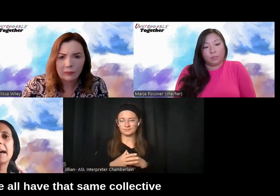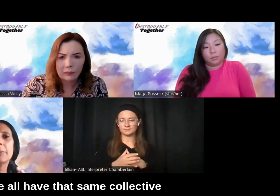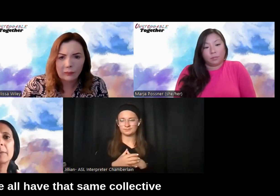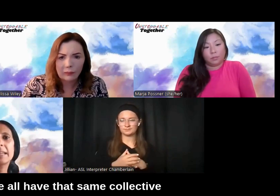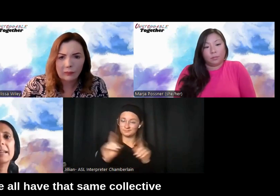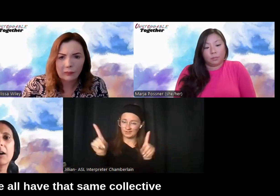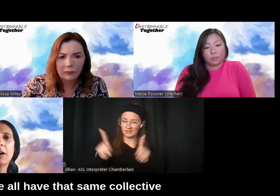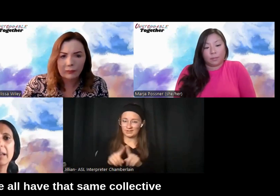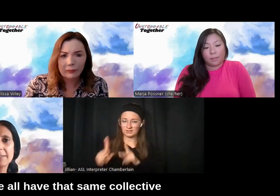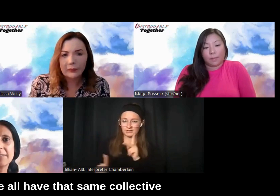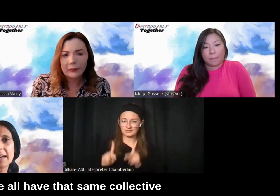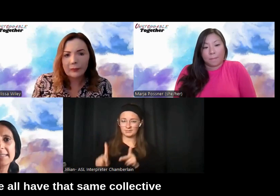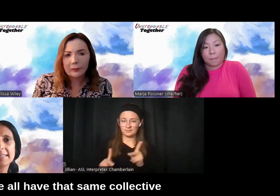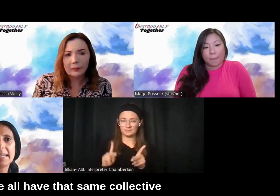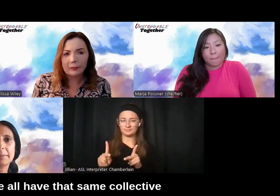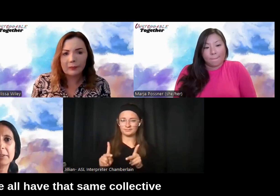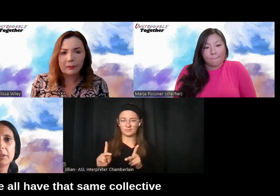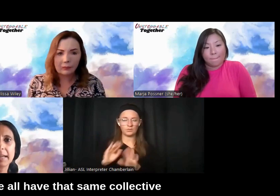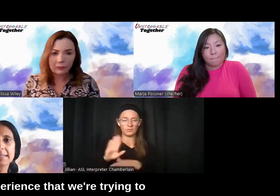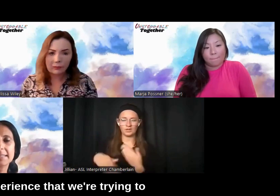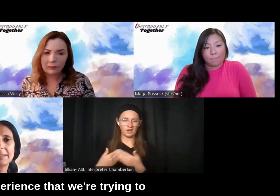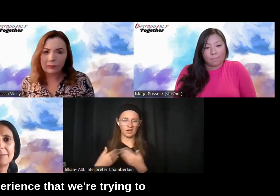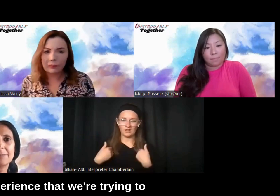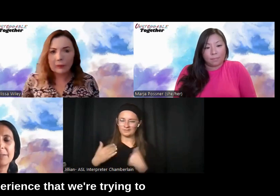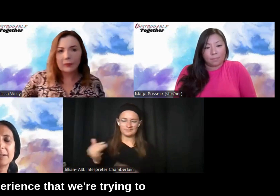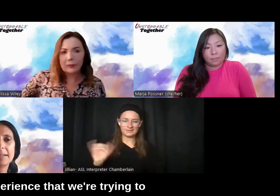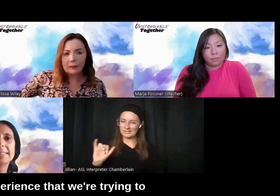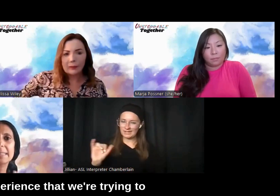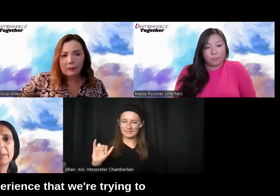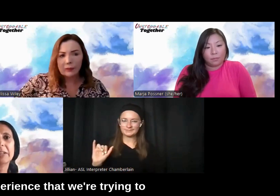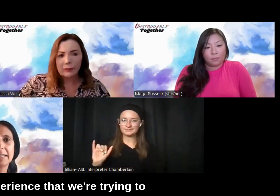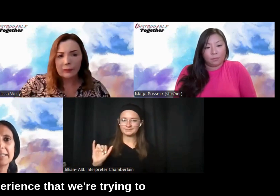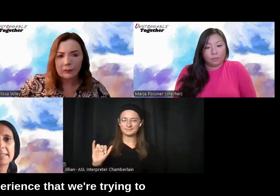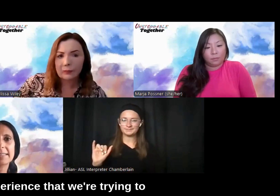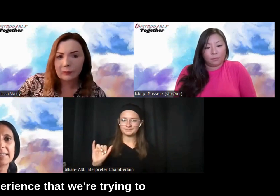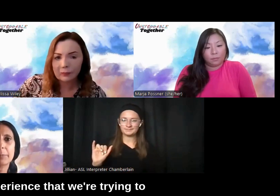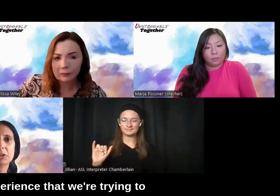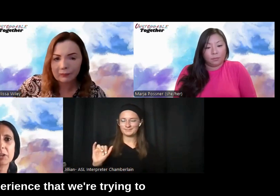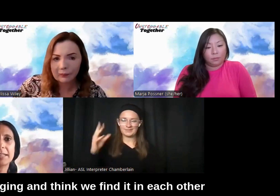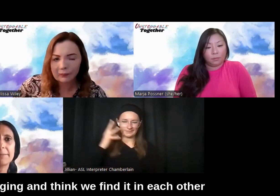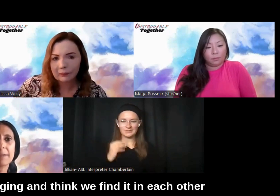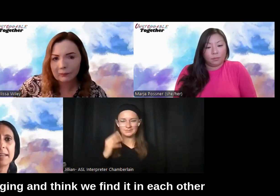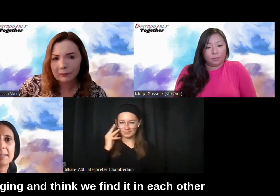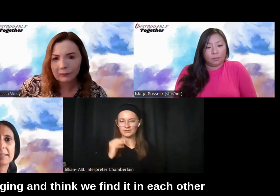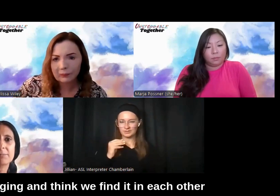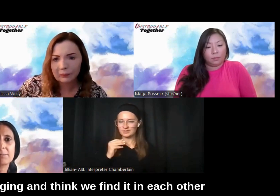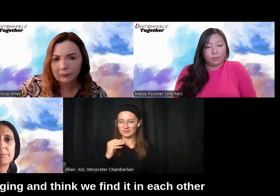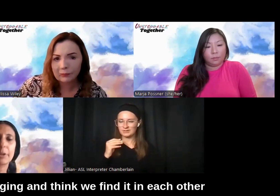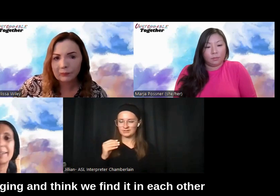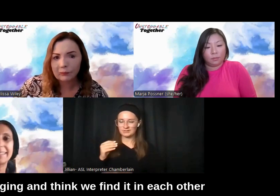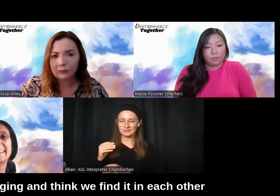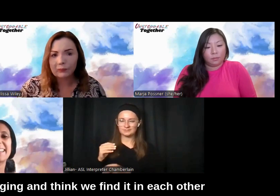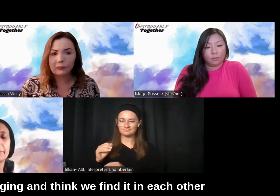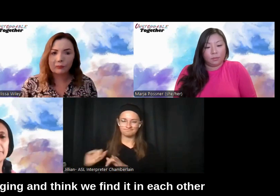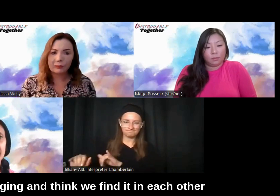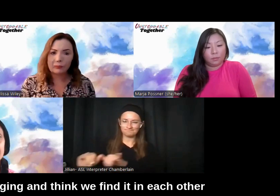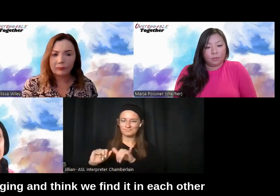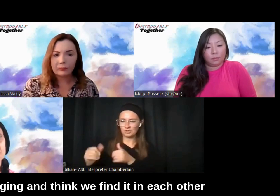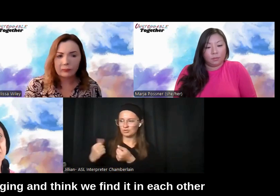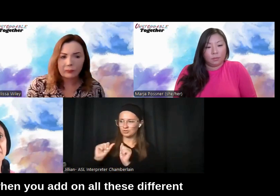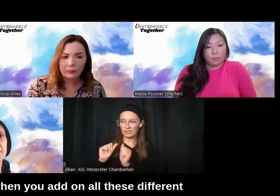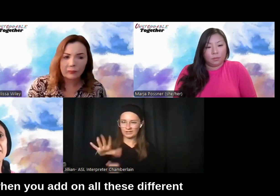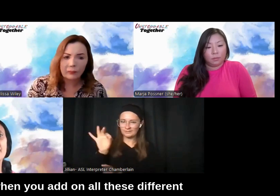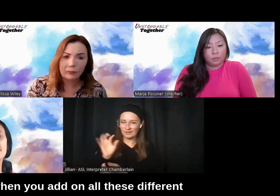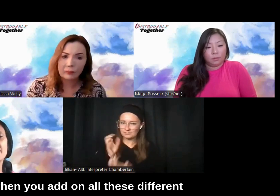Indians, that we all have that same collective experience that we're trying to find this belonging, and I think we find it in